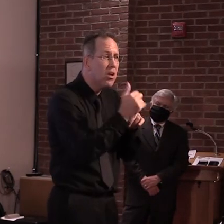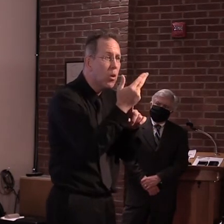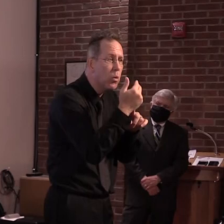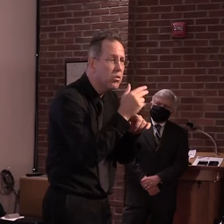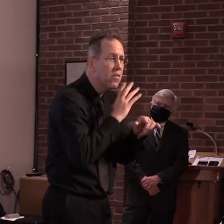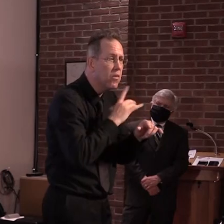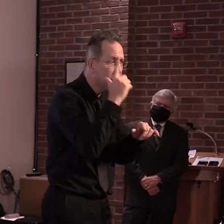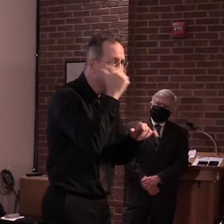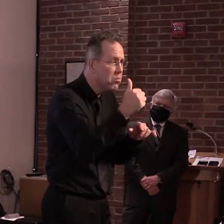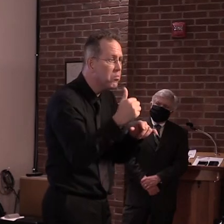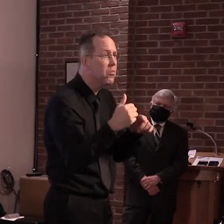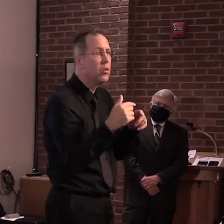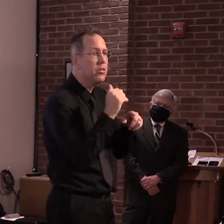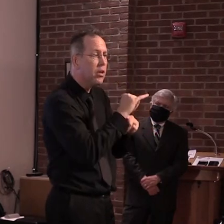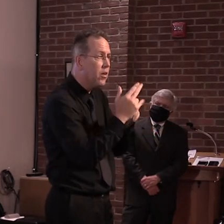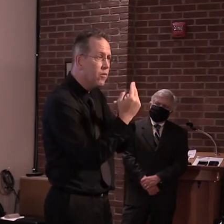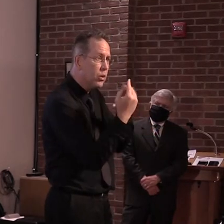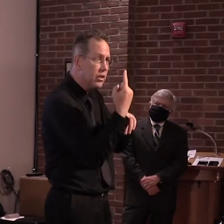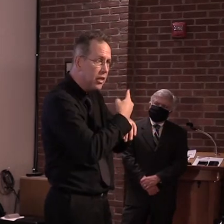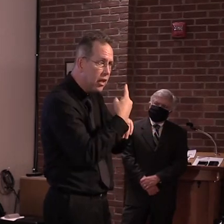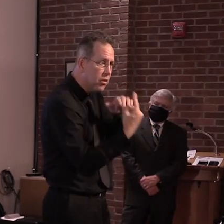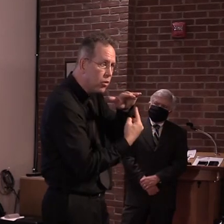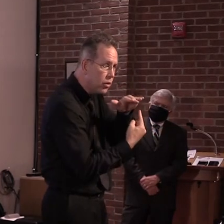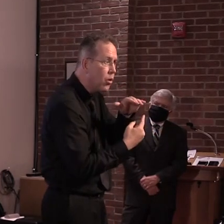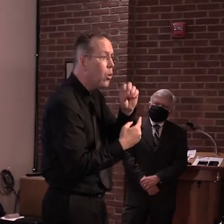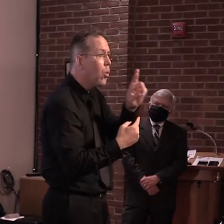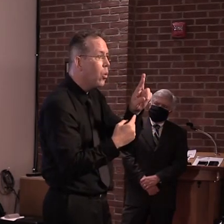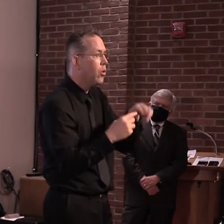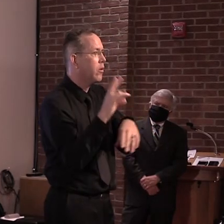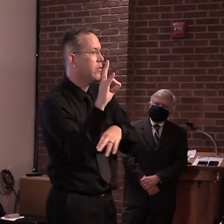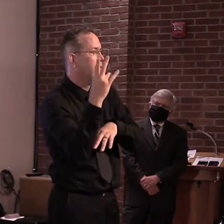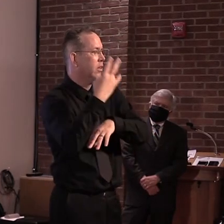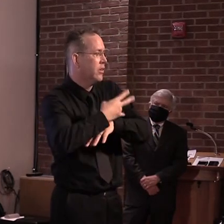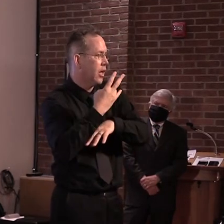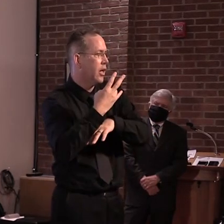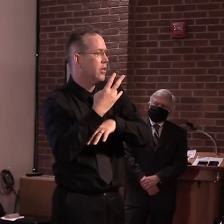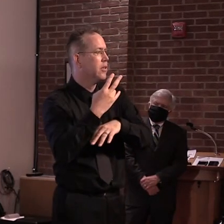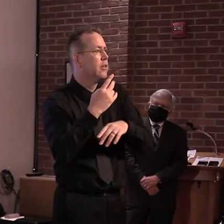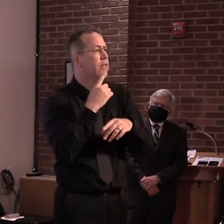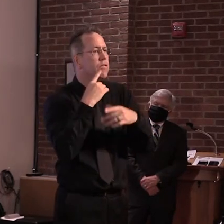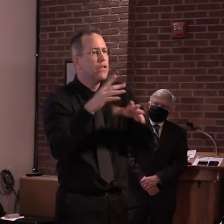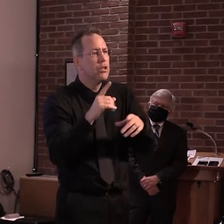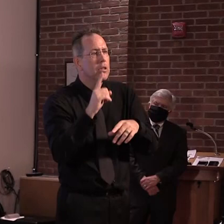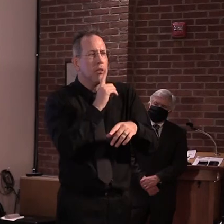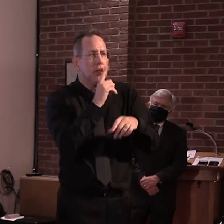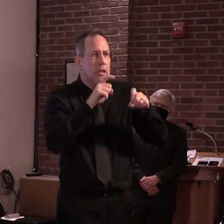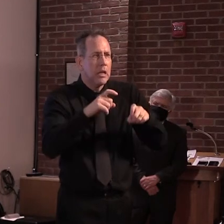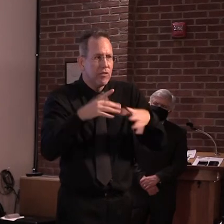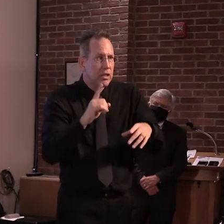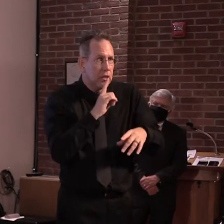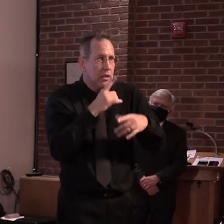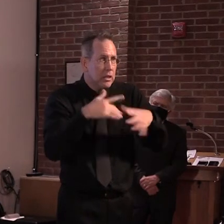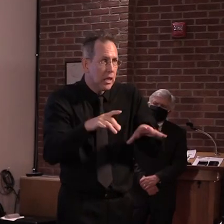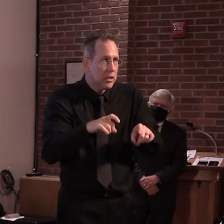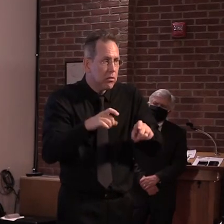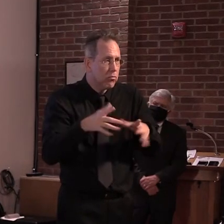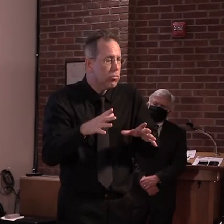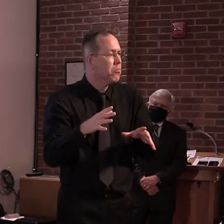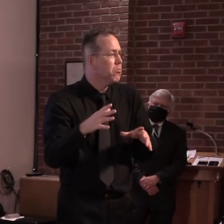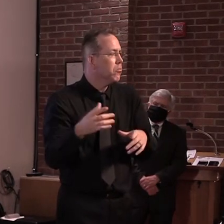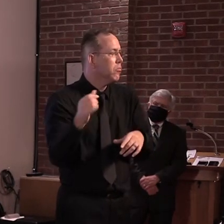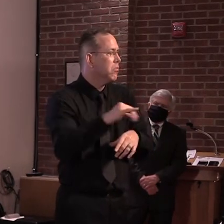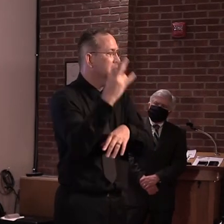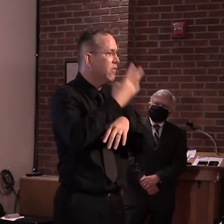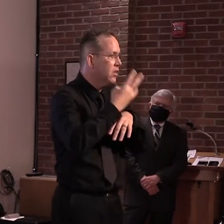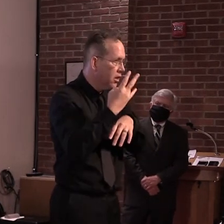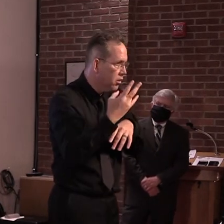traditional 14 days, or they can quarantine for 7 days and then get a negative test. There's more guidance about that on ACCD's